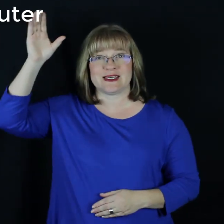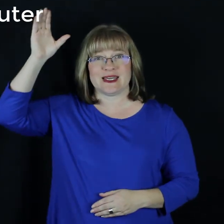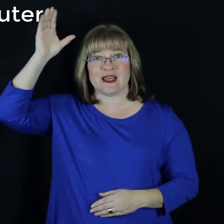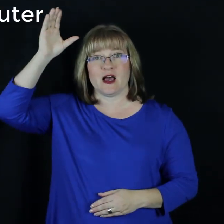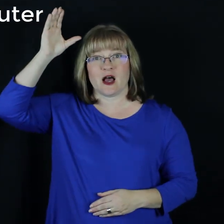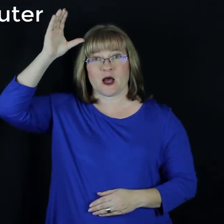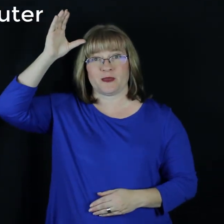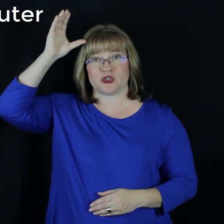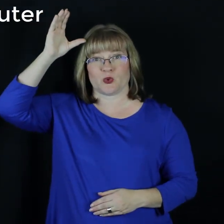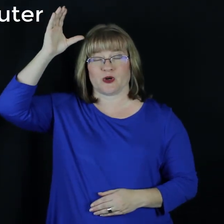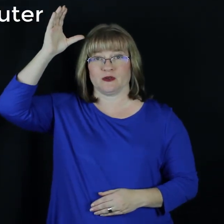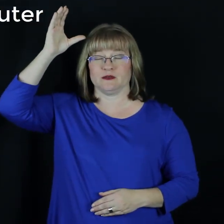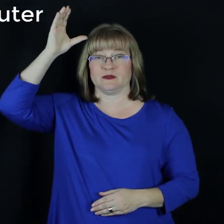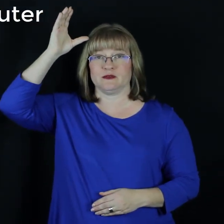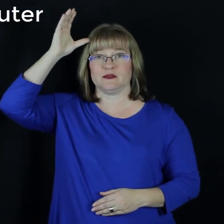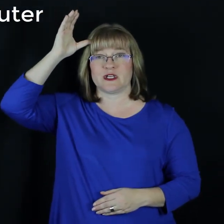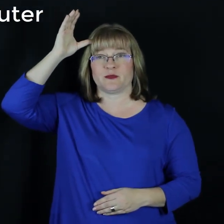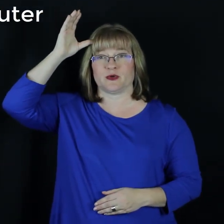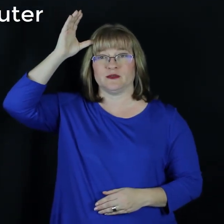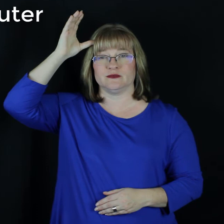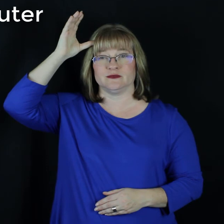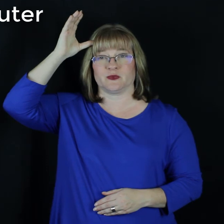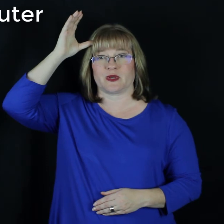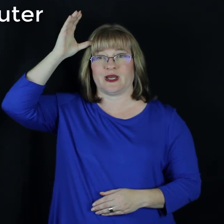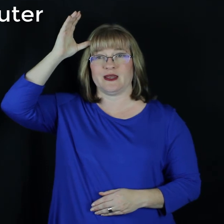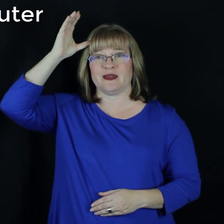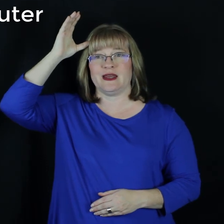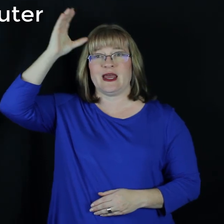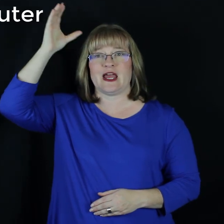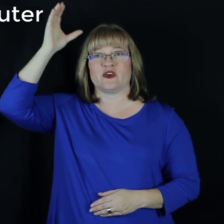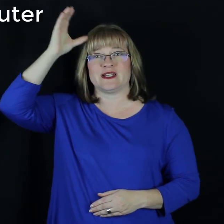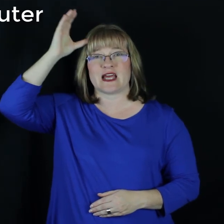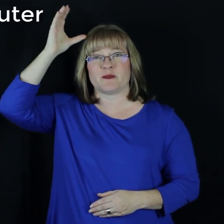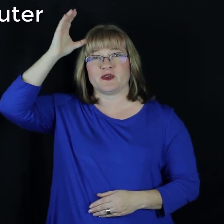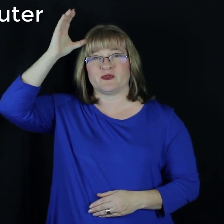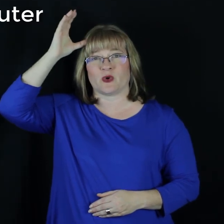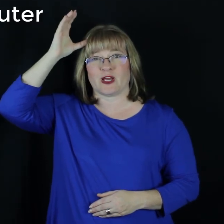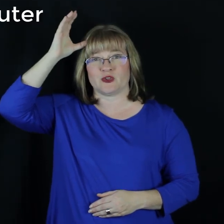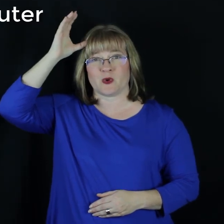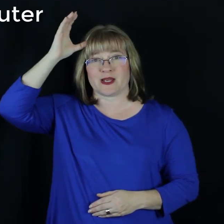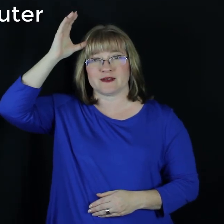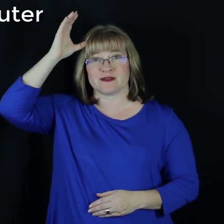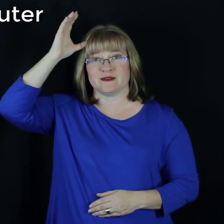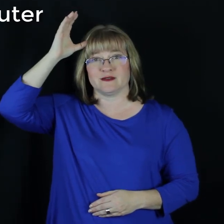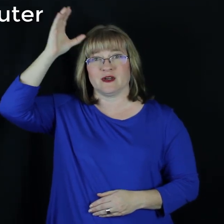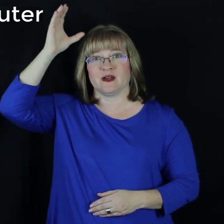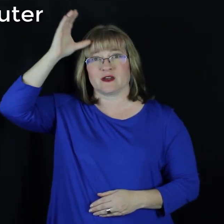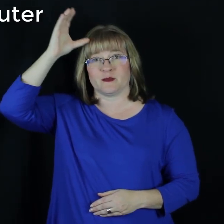C up at your temple. Okay? And you're going to tap your forehead twice.